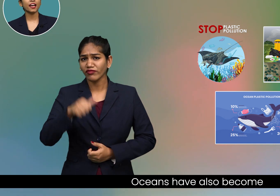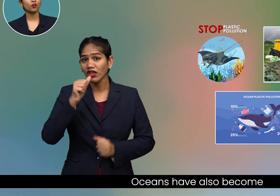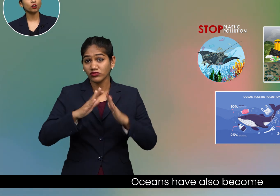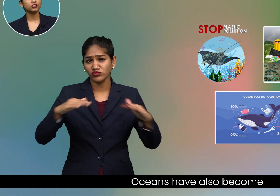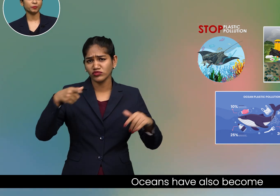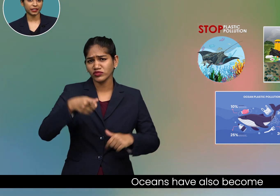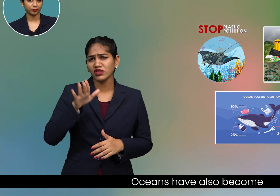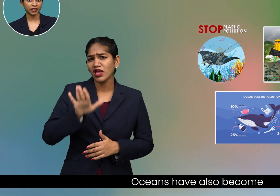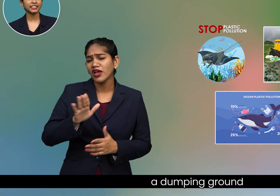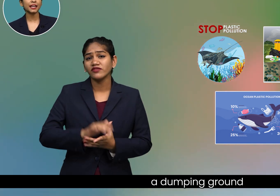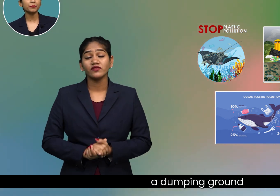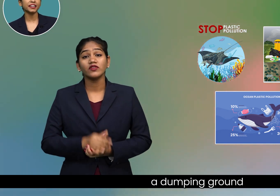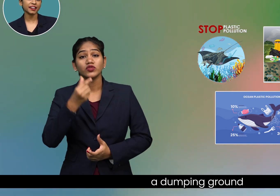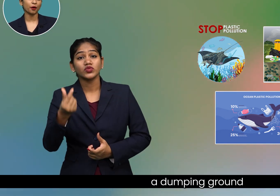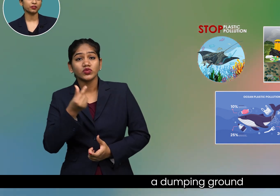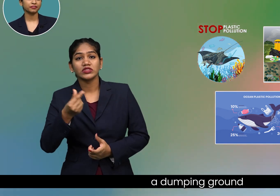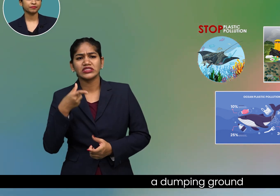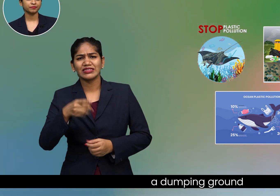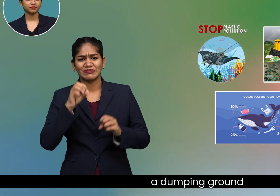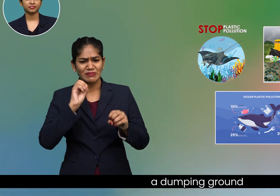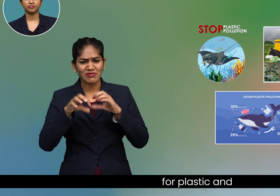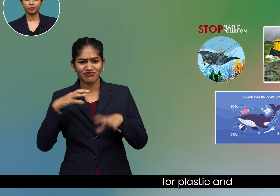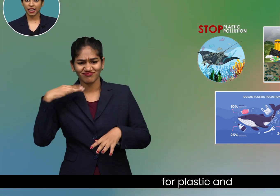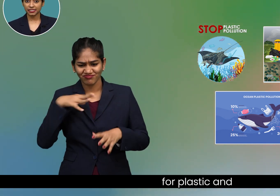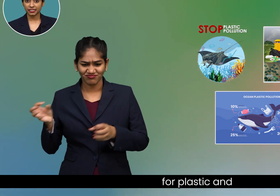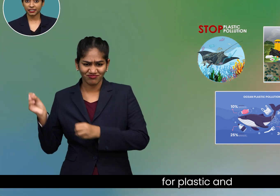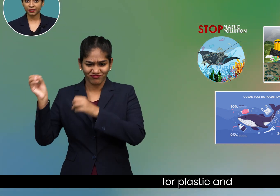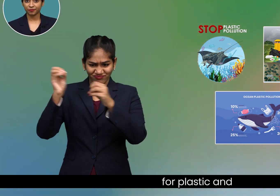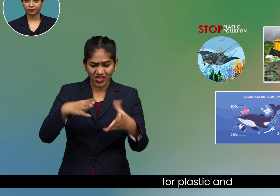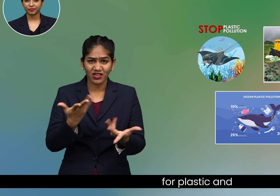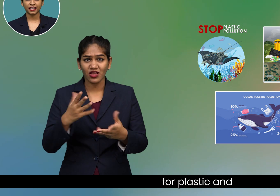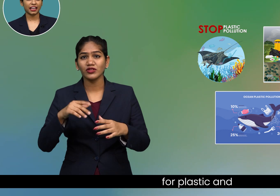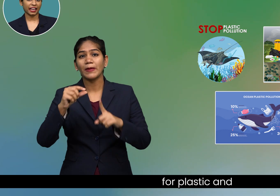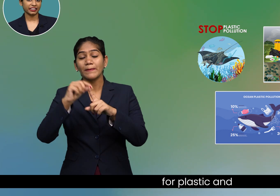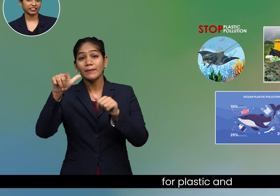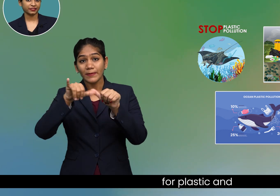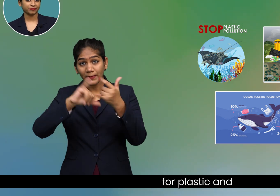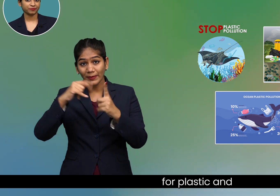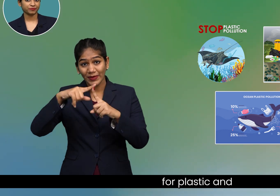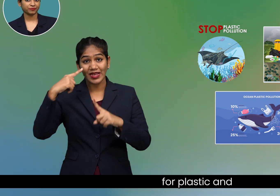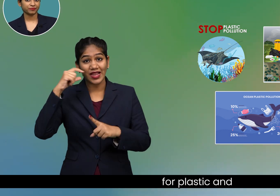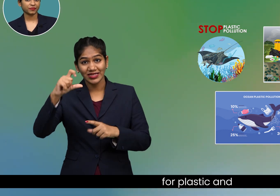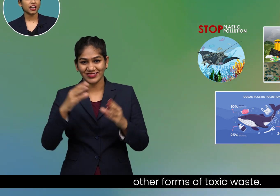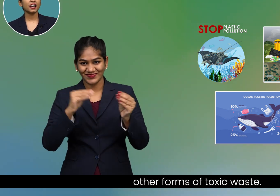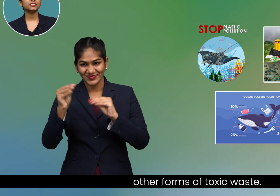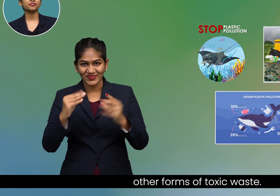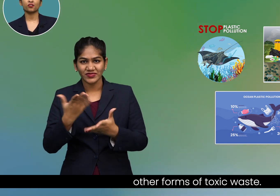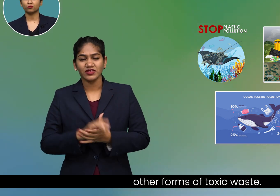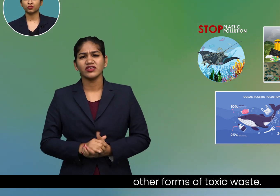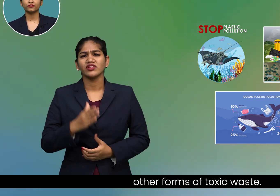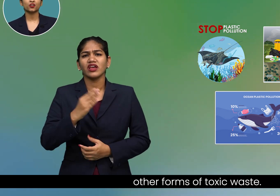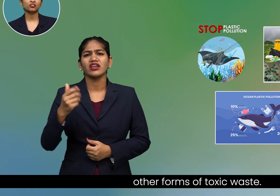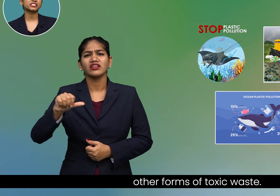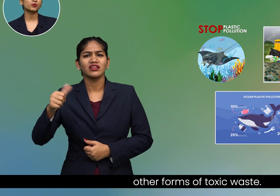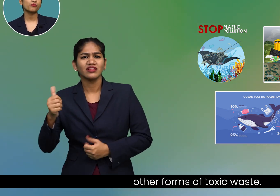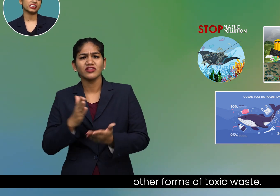Oceans have also become a dumping ground for plastic and other forms